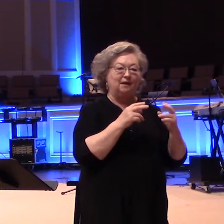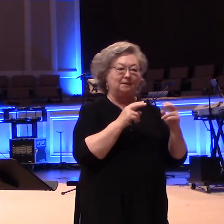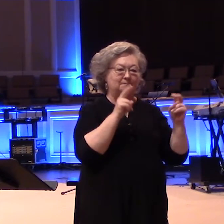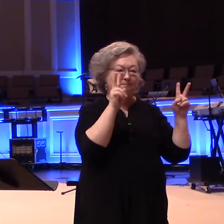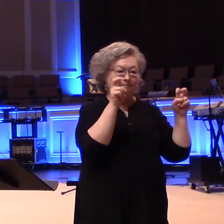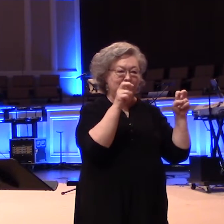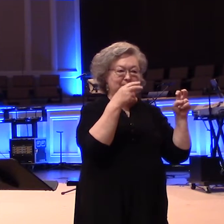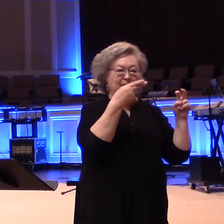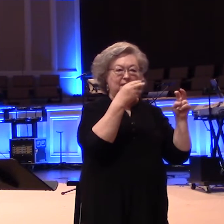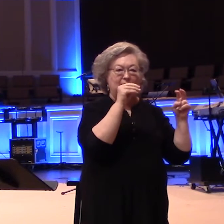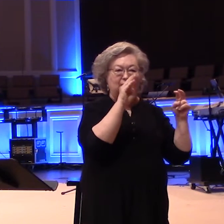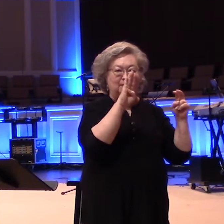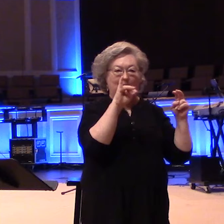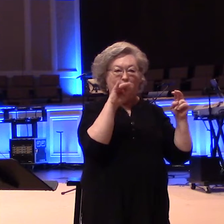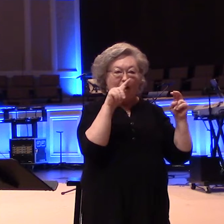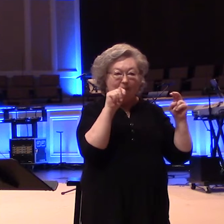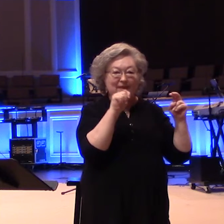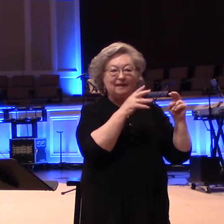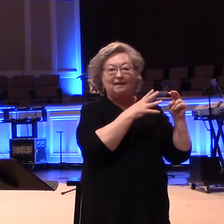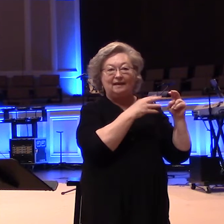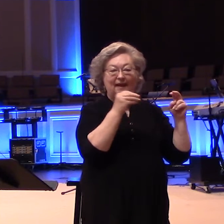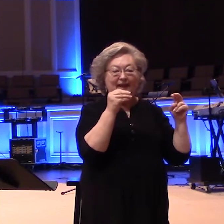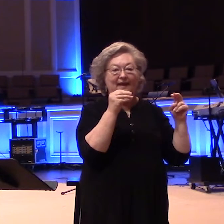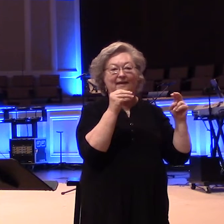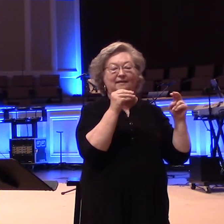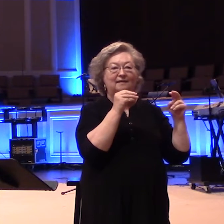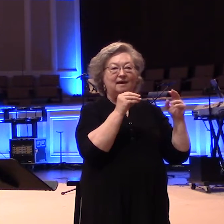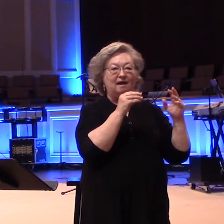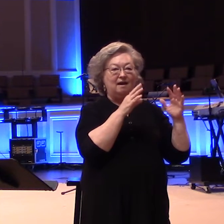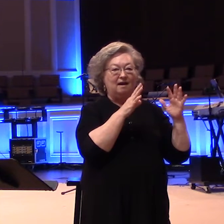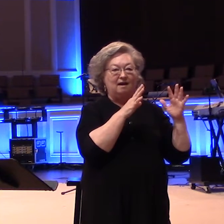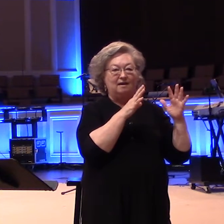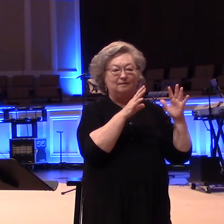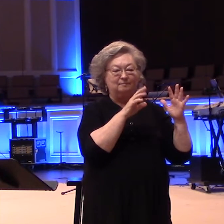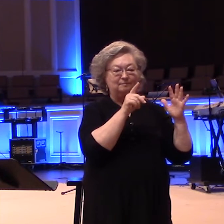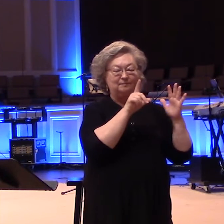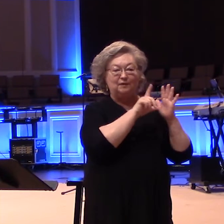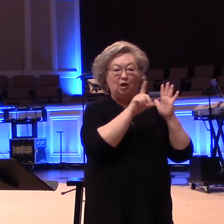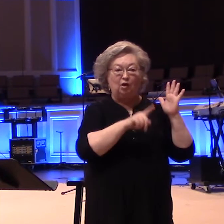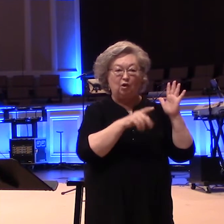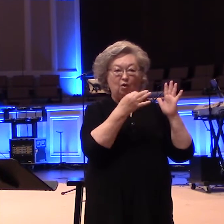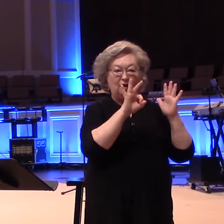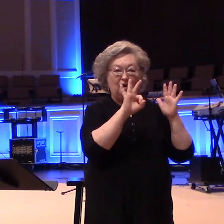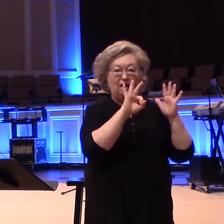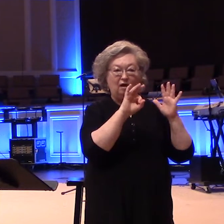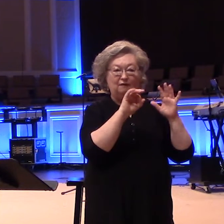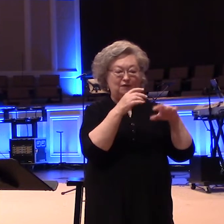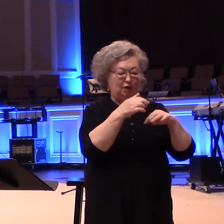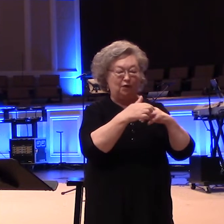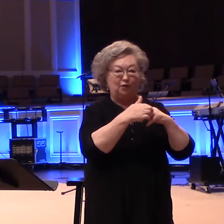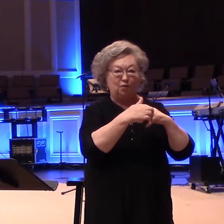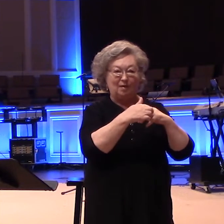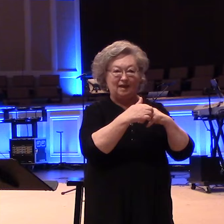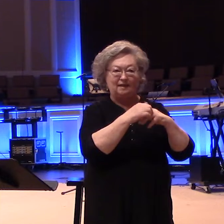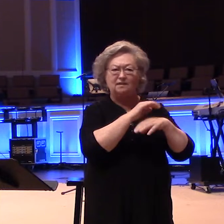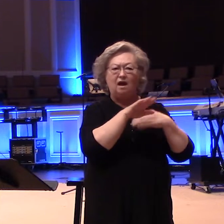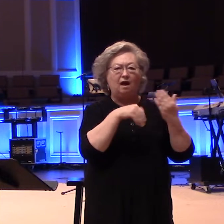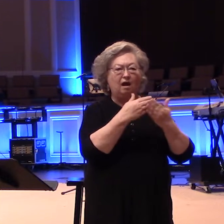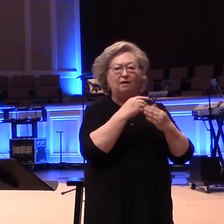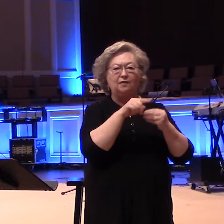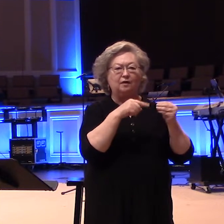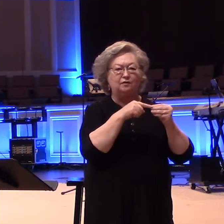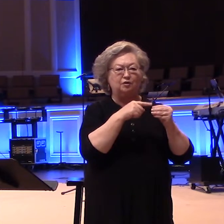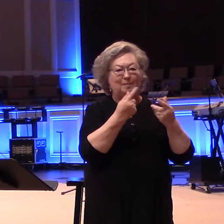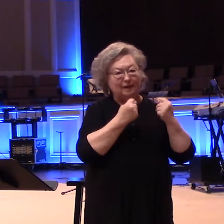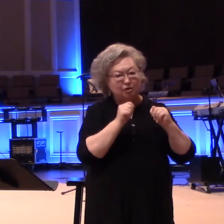really are coming home stories. C.S. Lewis's stories related to The Lion, the Witch, and the Wardrobe, those Chronicles of Narnia